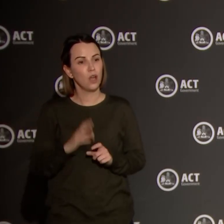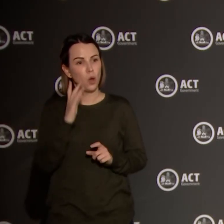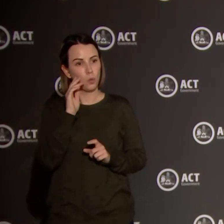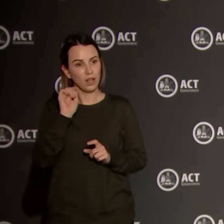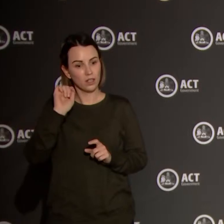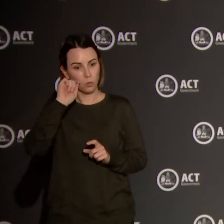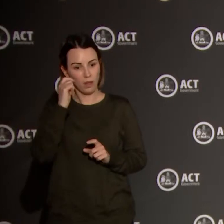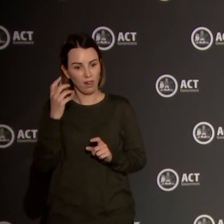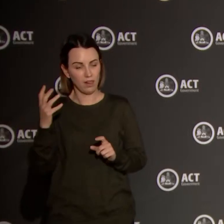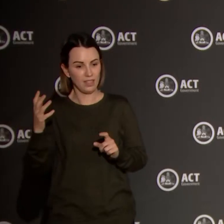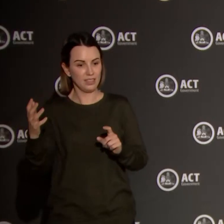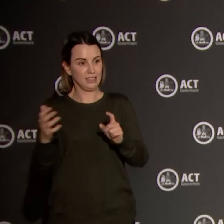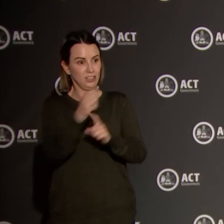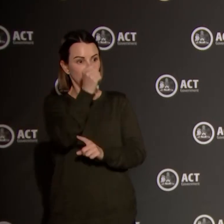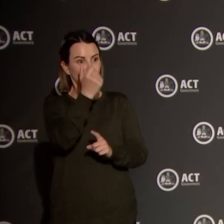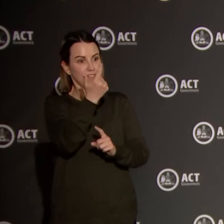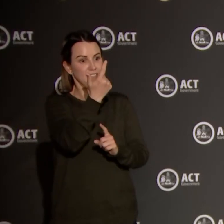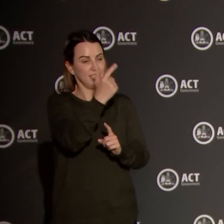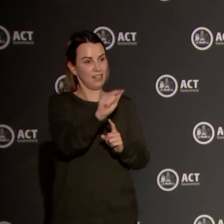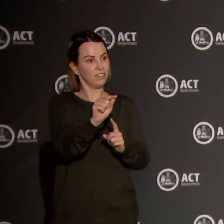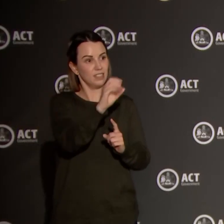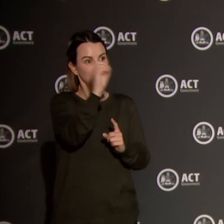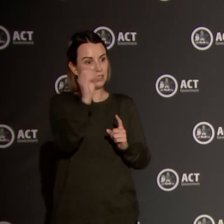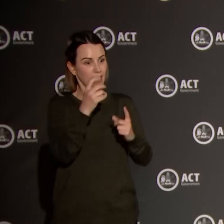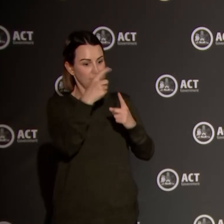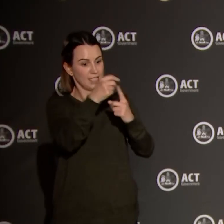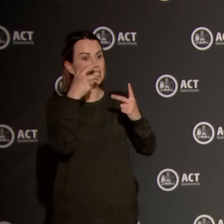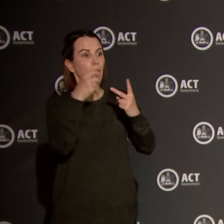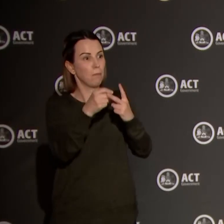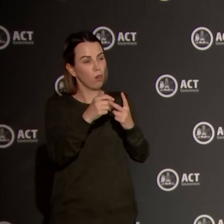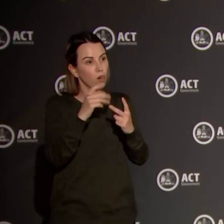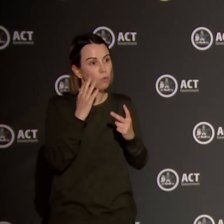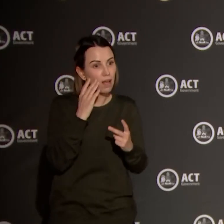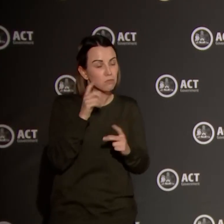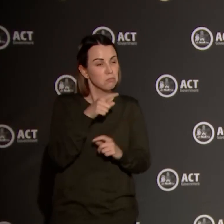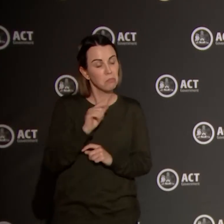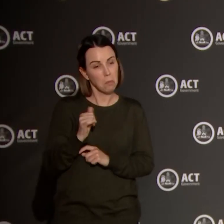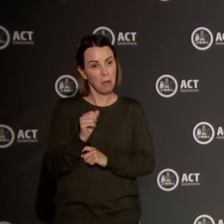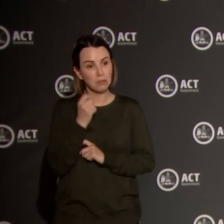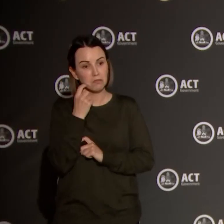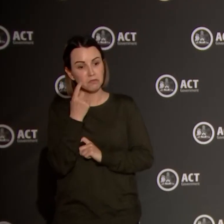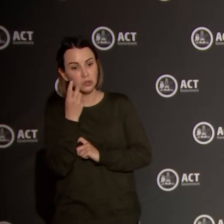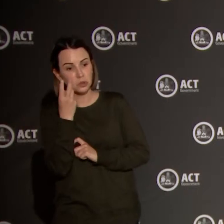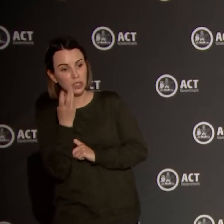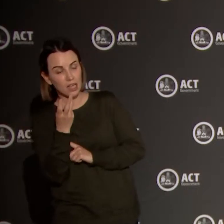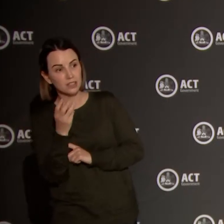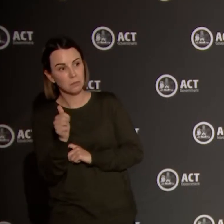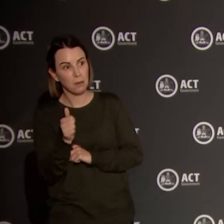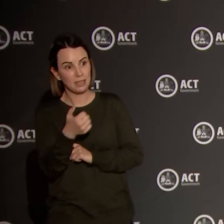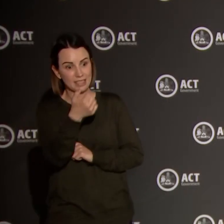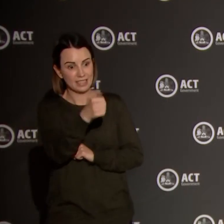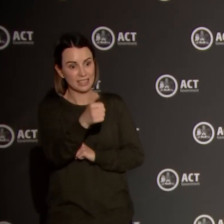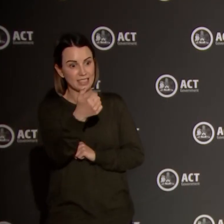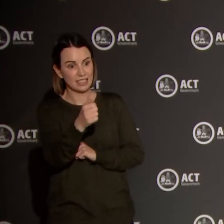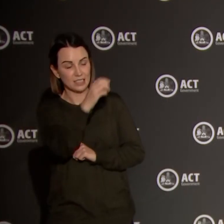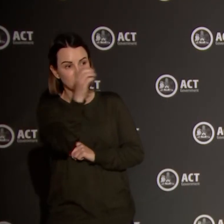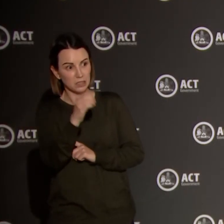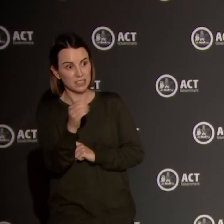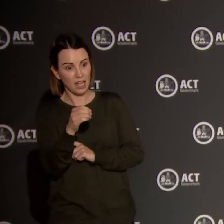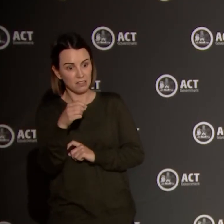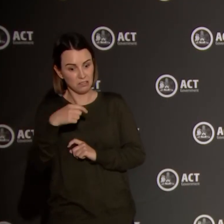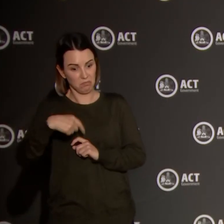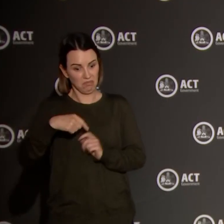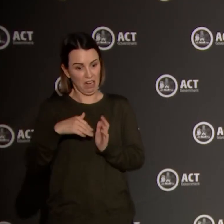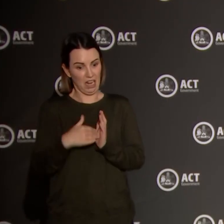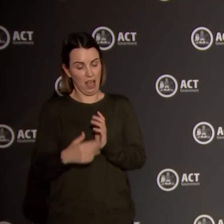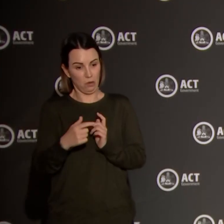double dose? I don't know, in the next few days. So, to get to sort of 66%, it's going